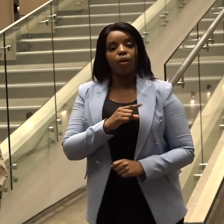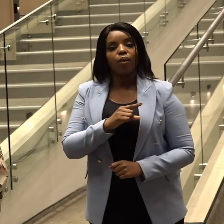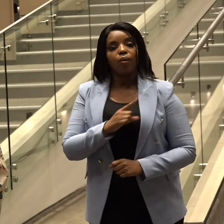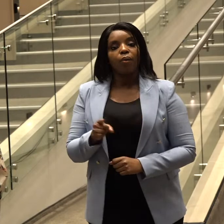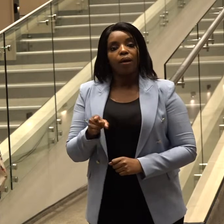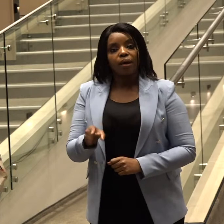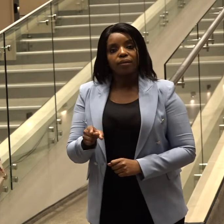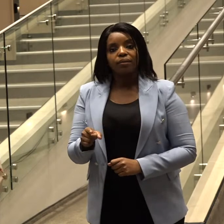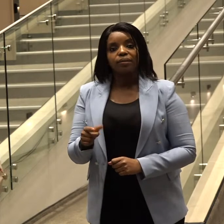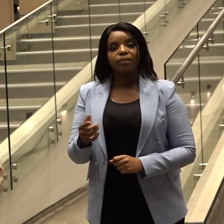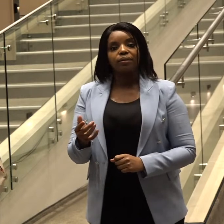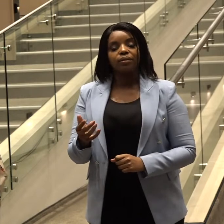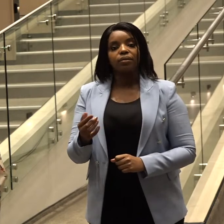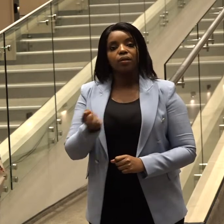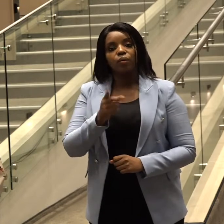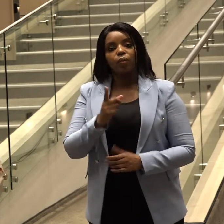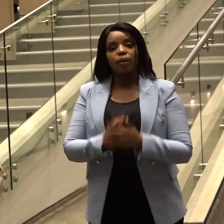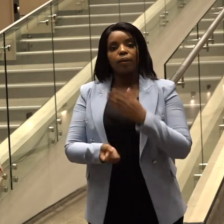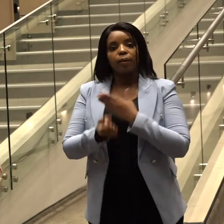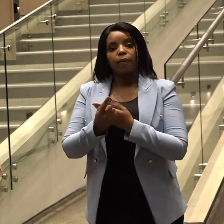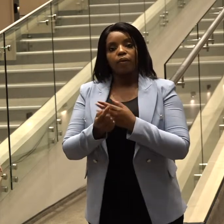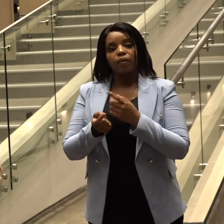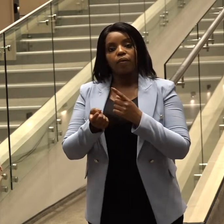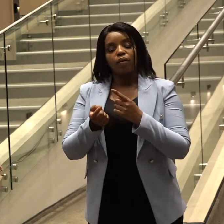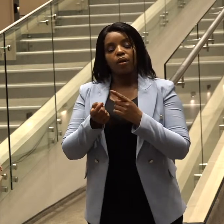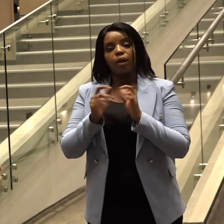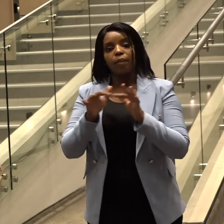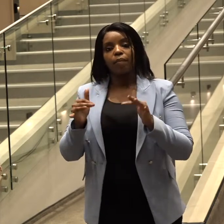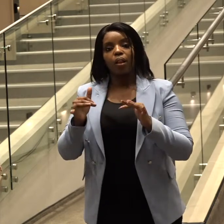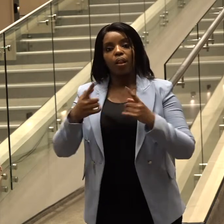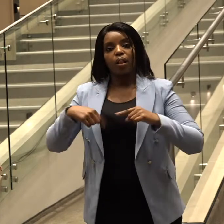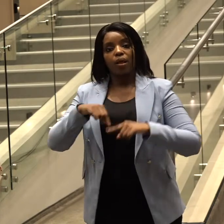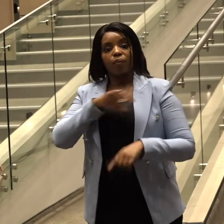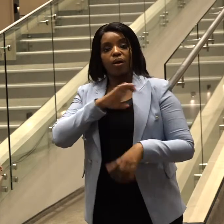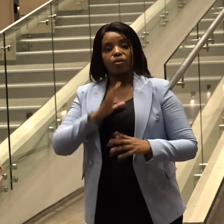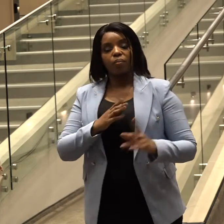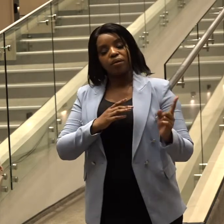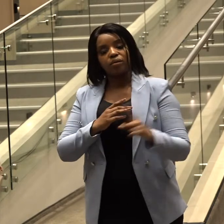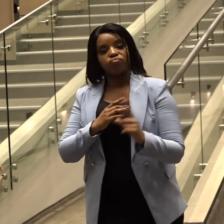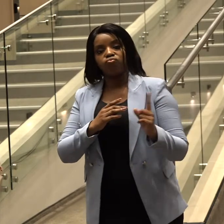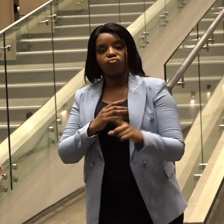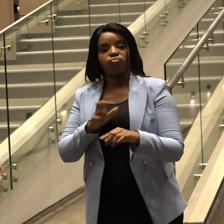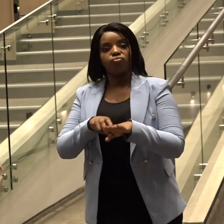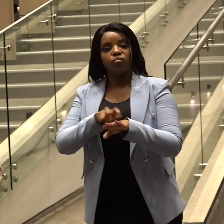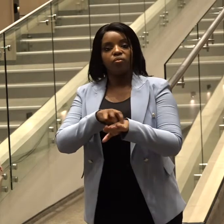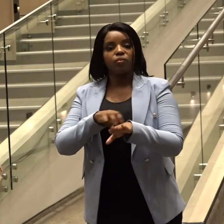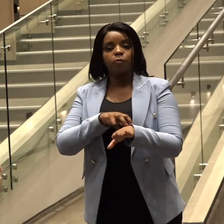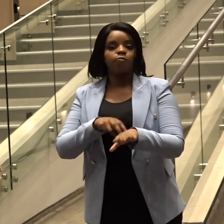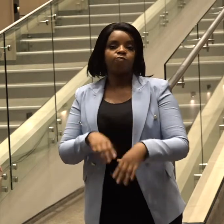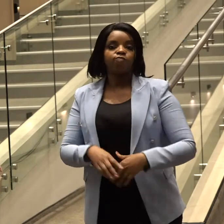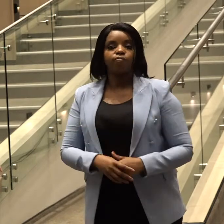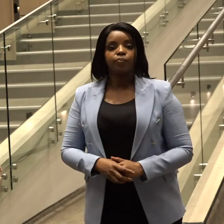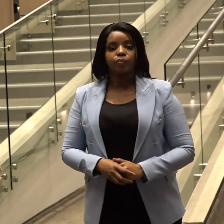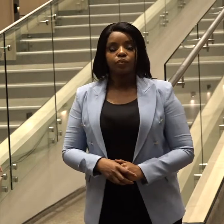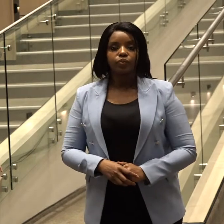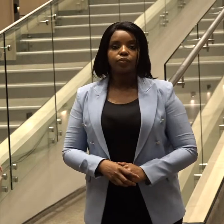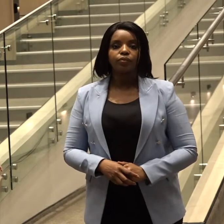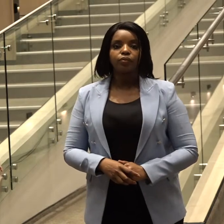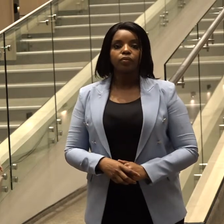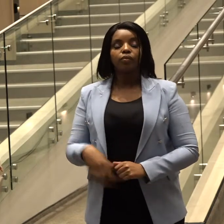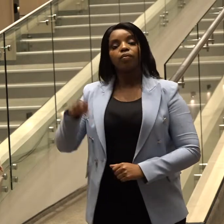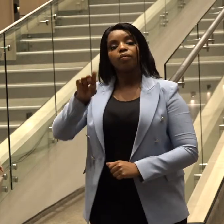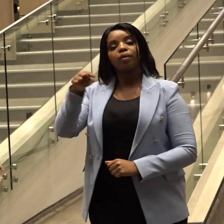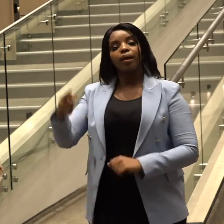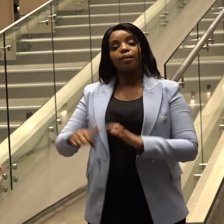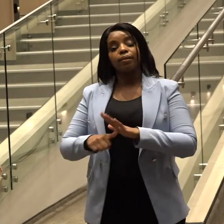recouped from our customers thirdly lastly one other major Point Chase